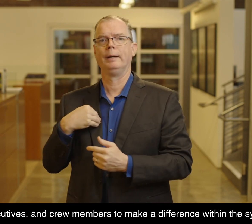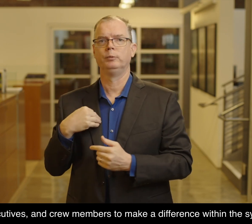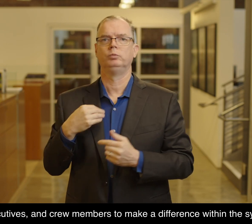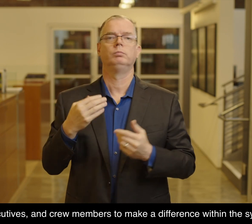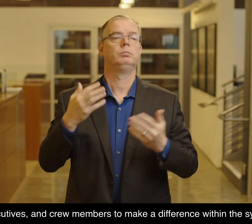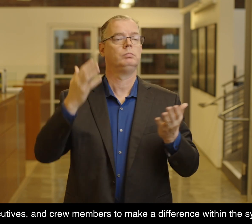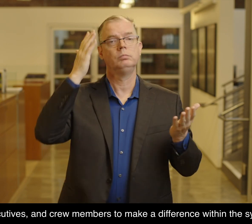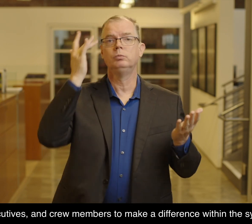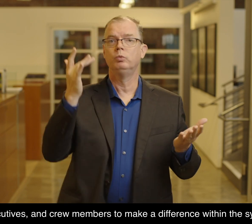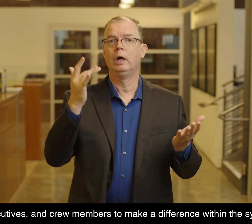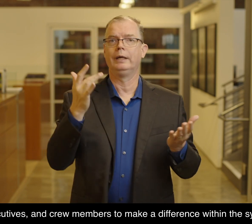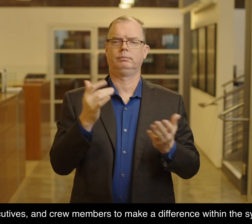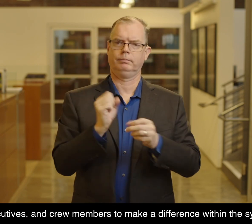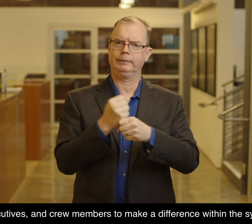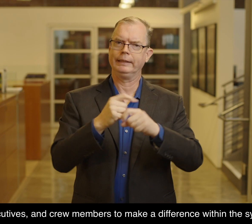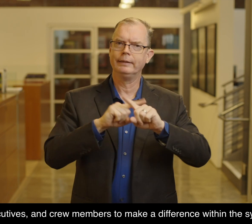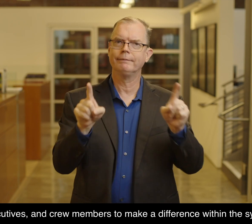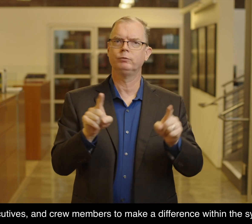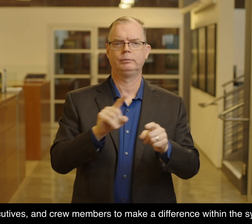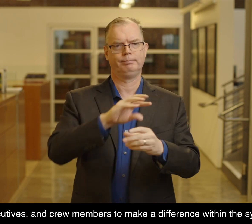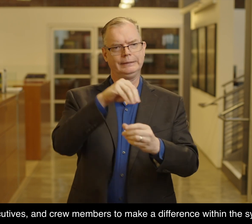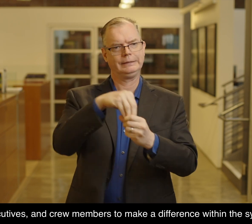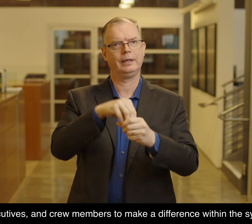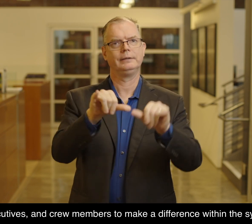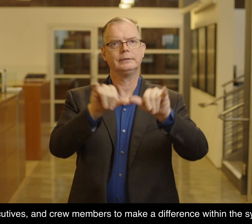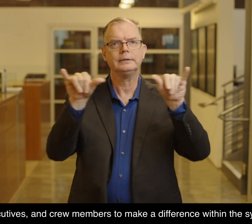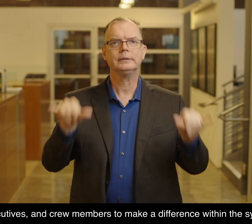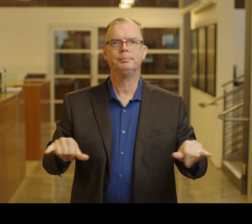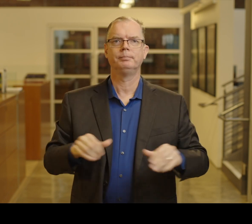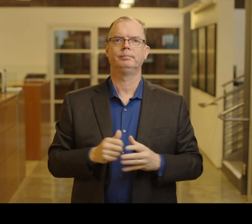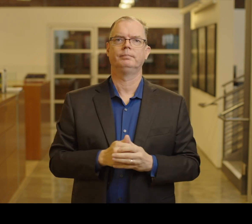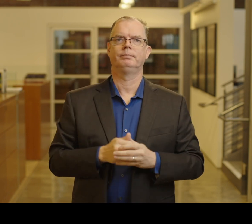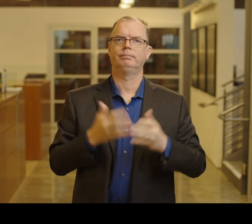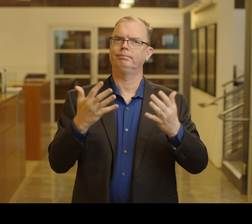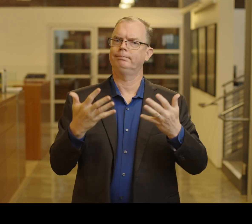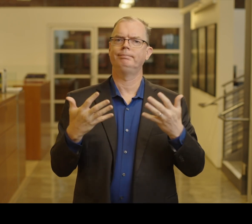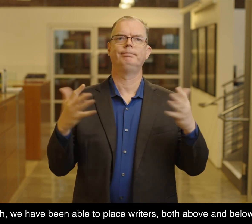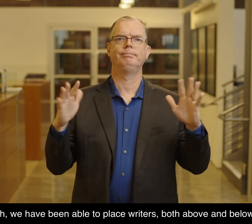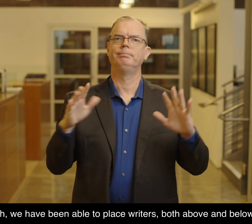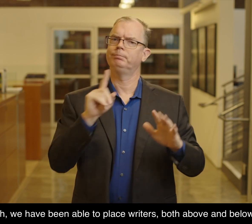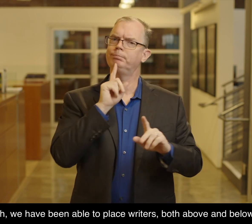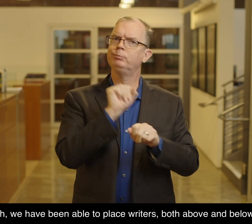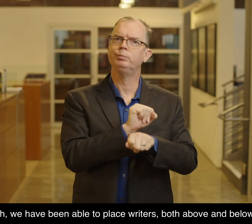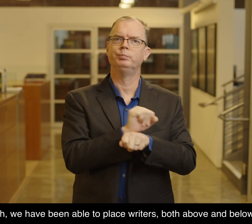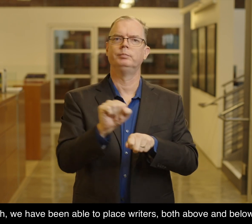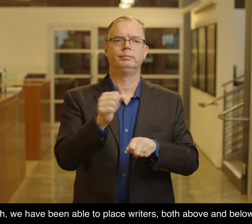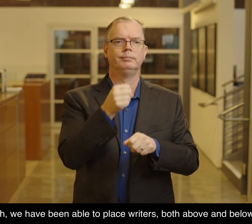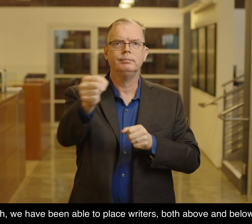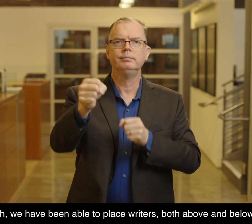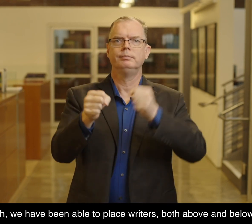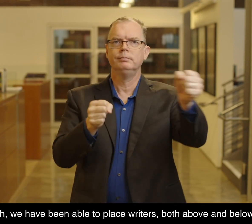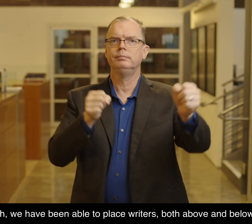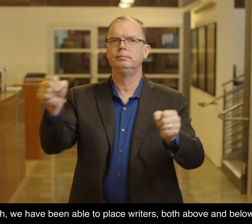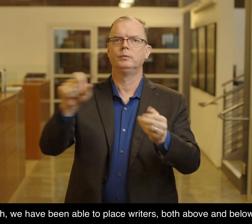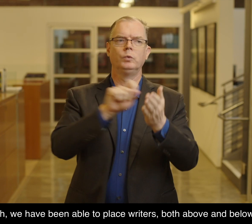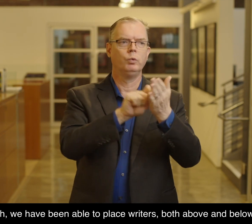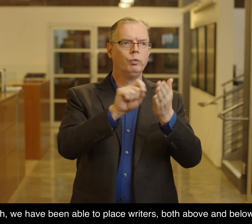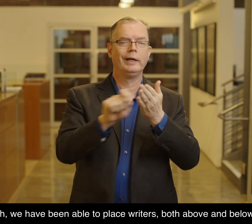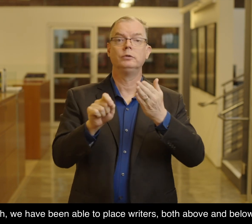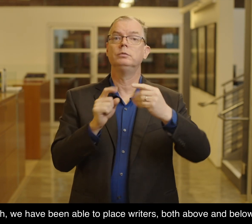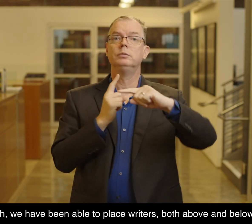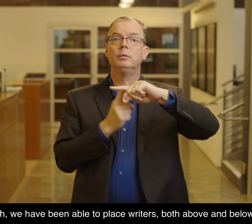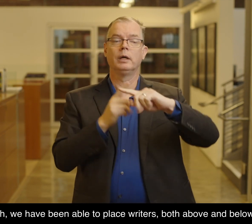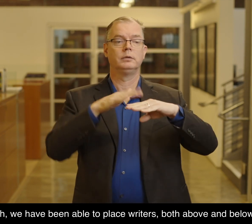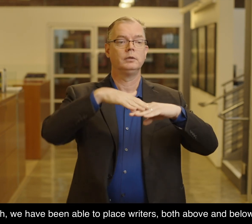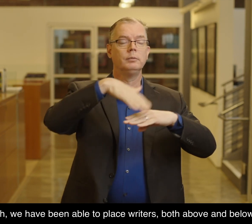executives, and crew members to make a difference within the system. As such, we have been able to place